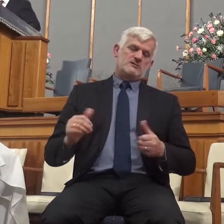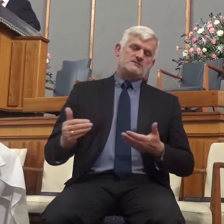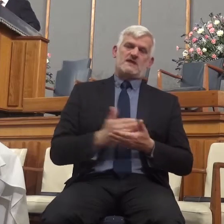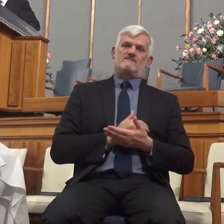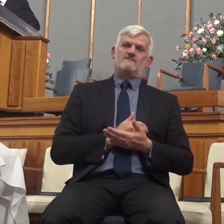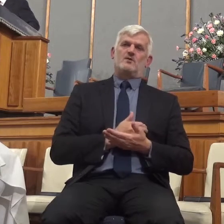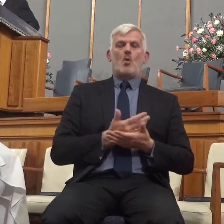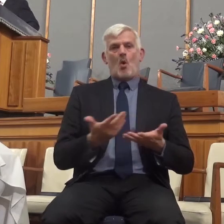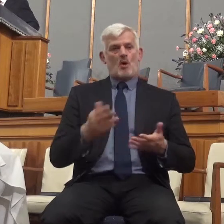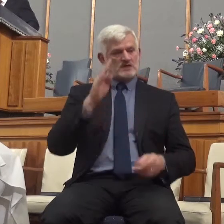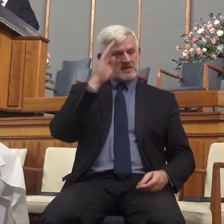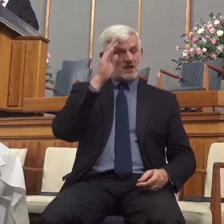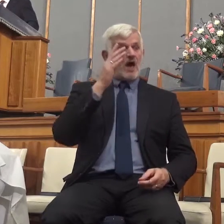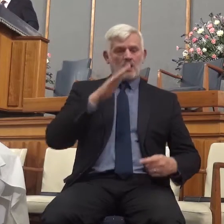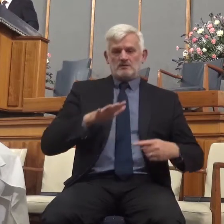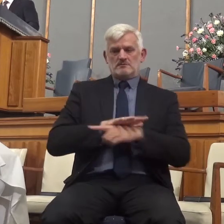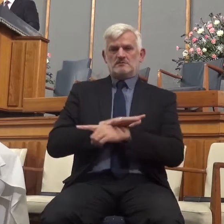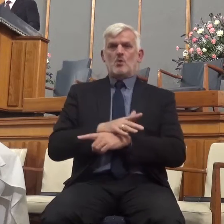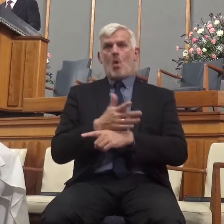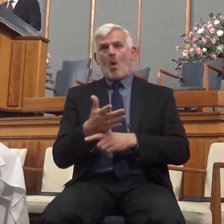illnesses that fight the life out of them,